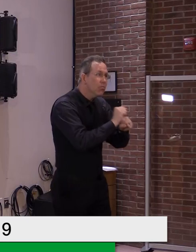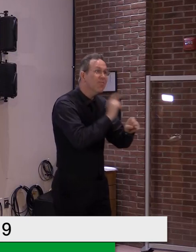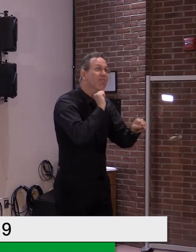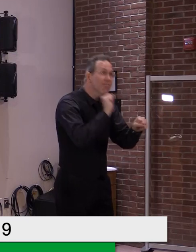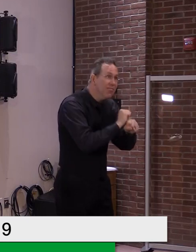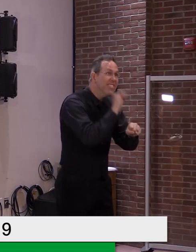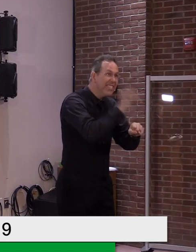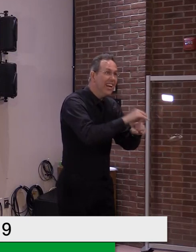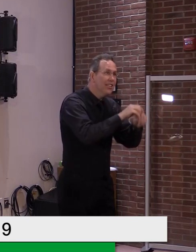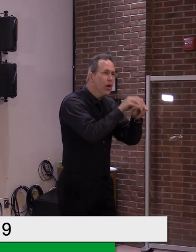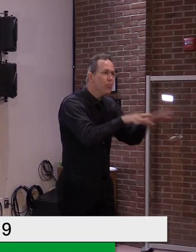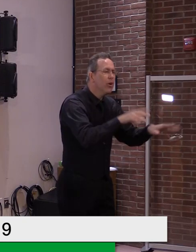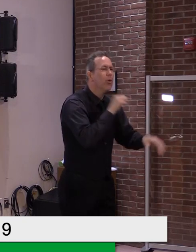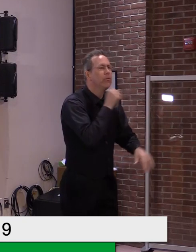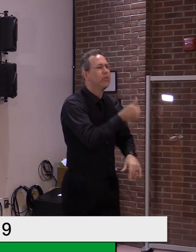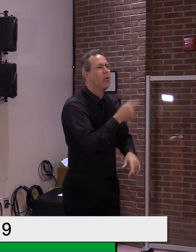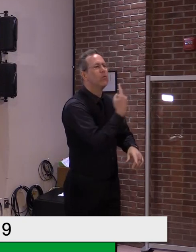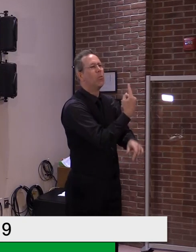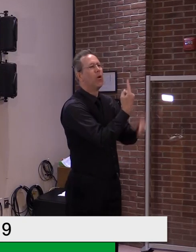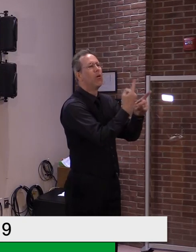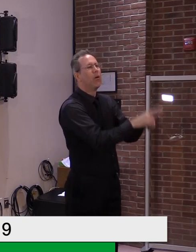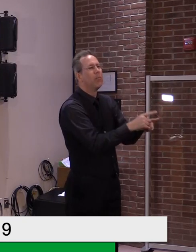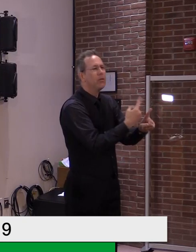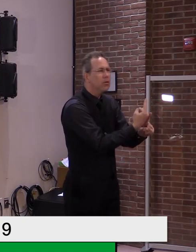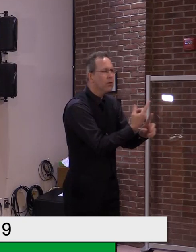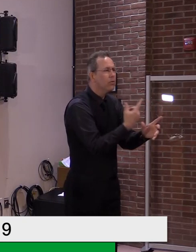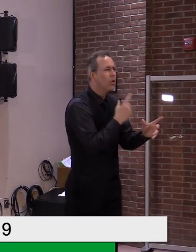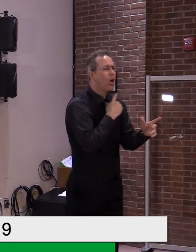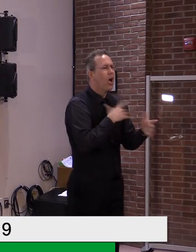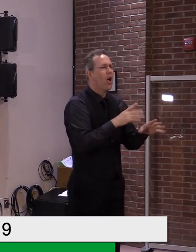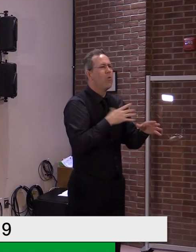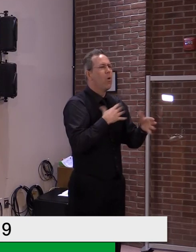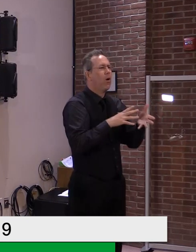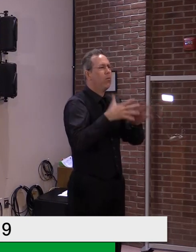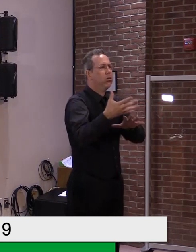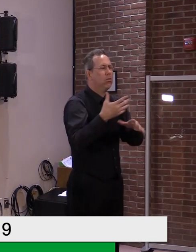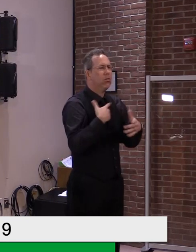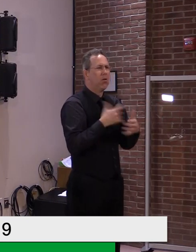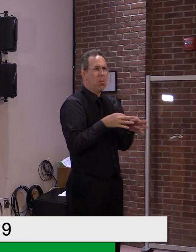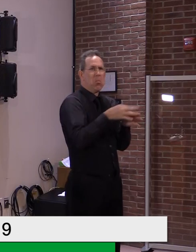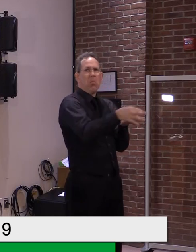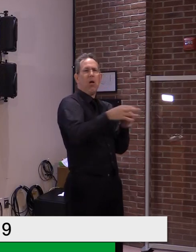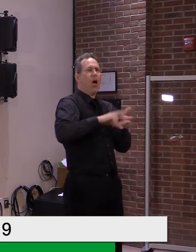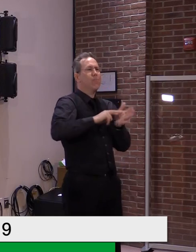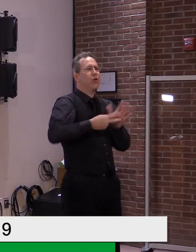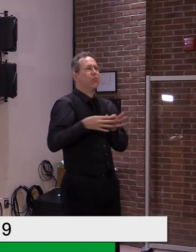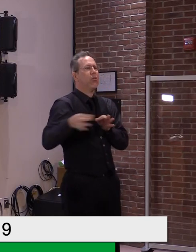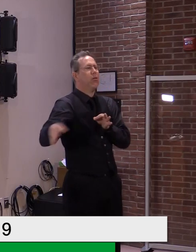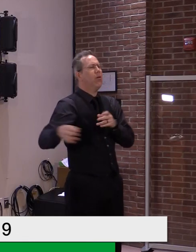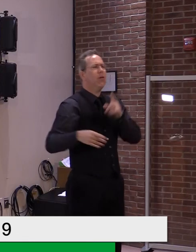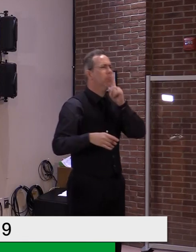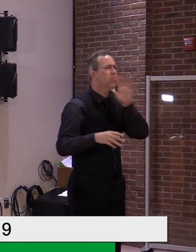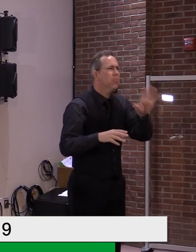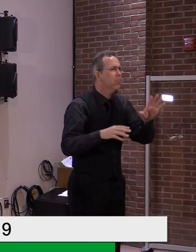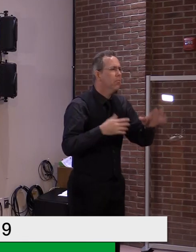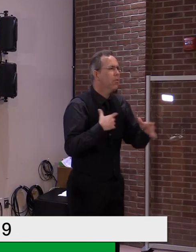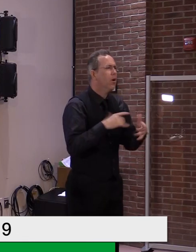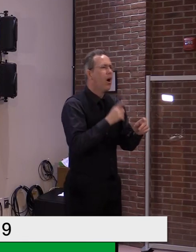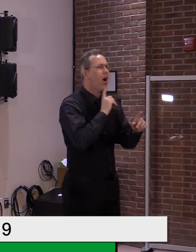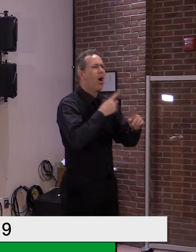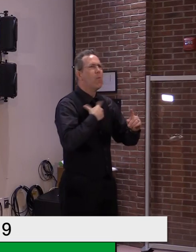don't see the delay that you're seeing or any attempt to sort of hide anything from the